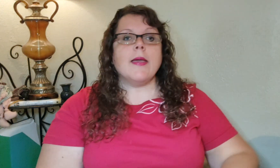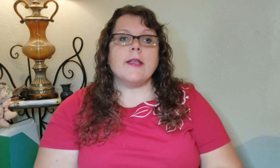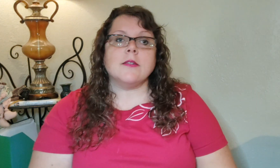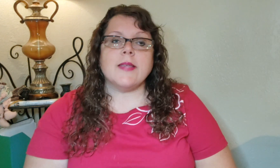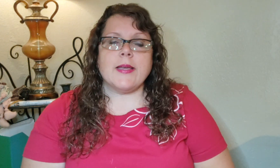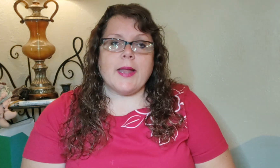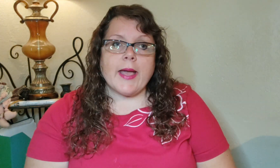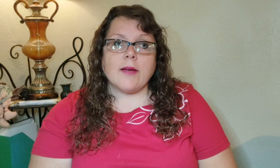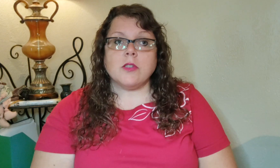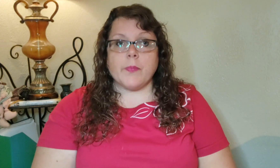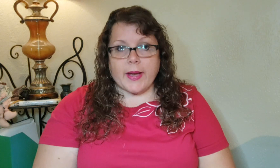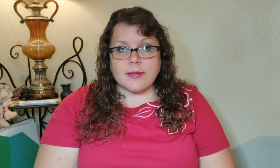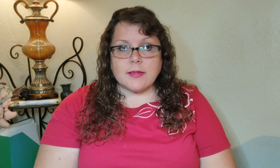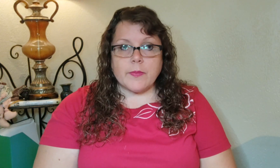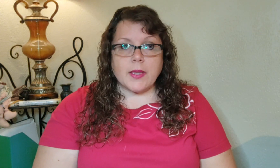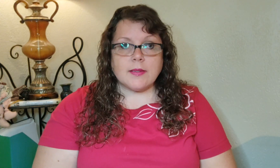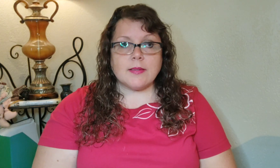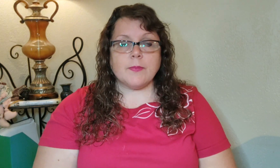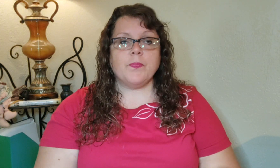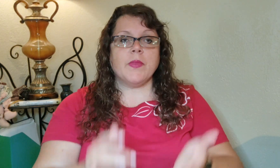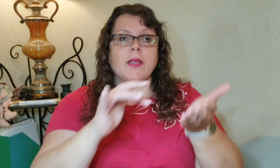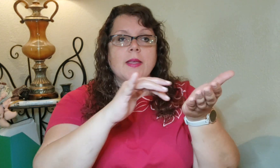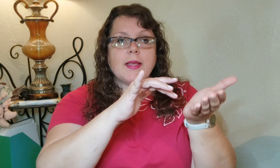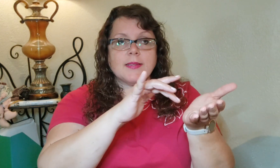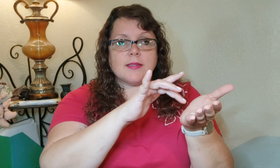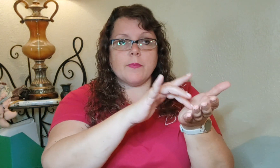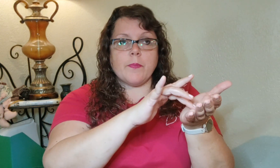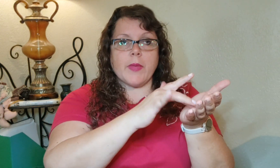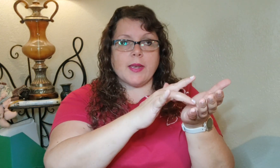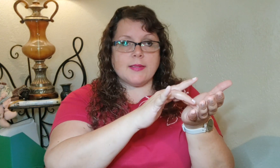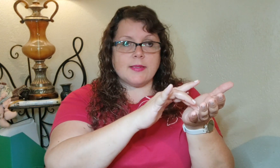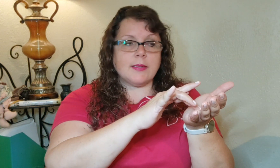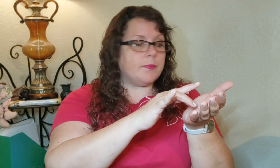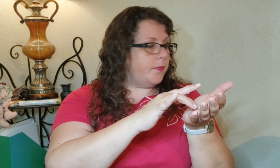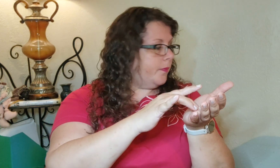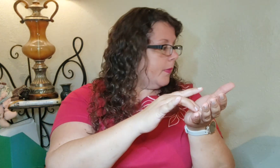and you're saying, I have to buy some medicine, it's medicine